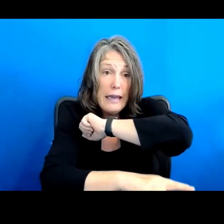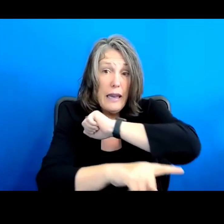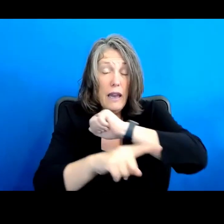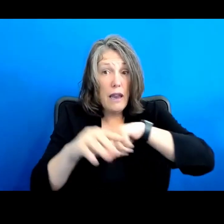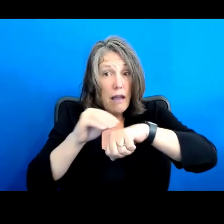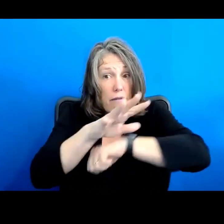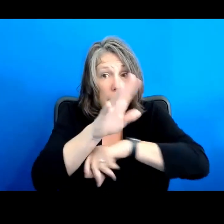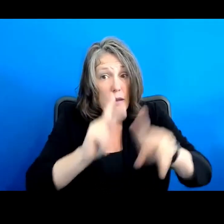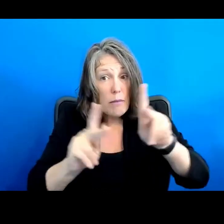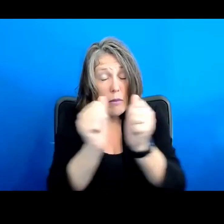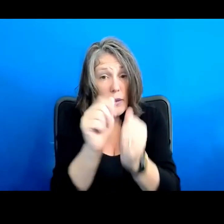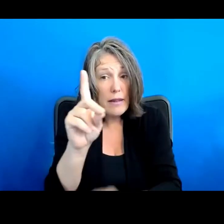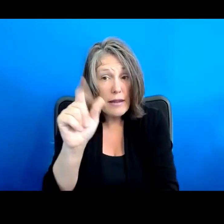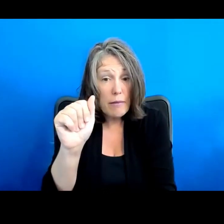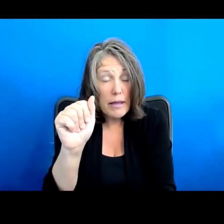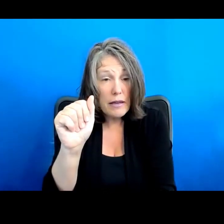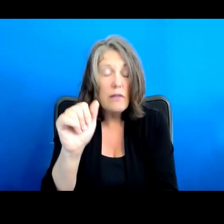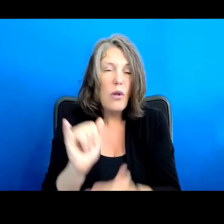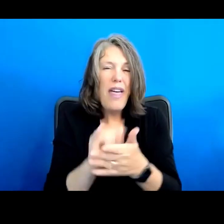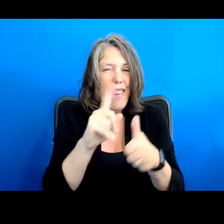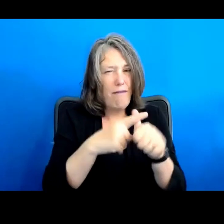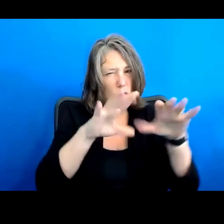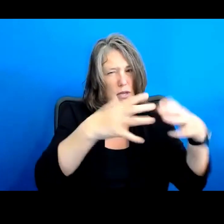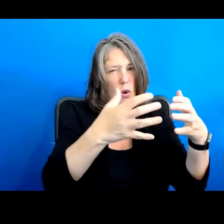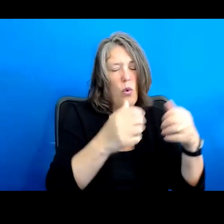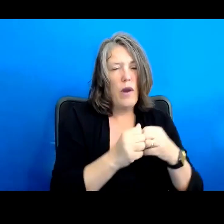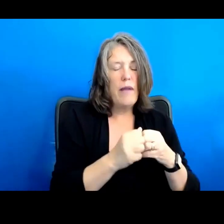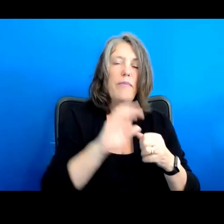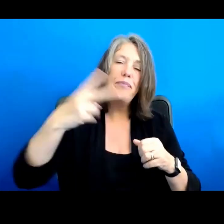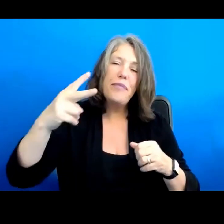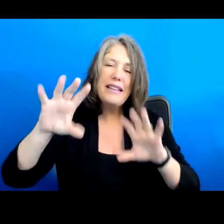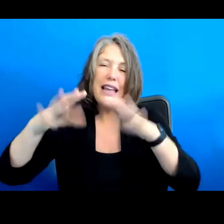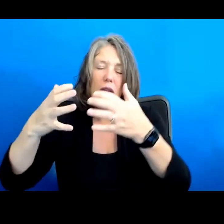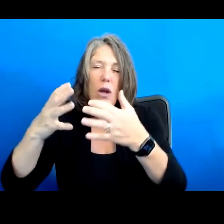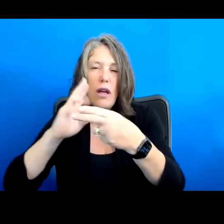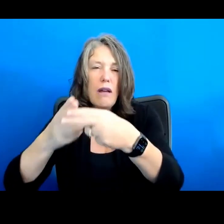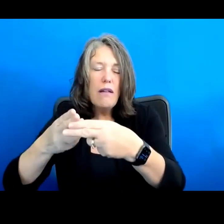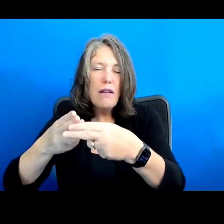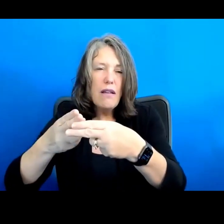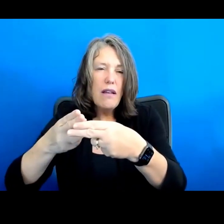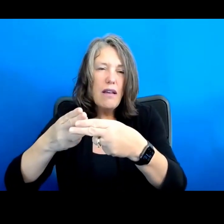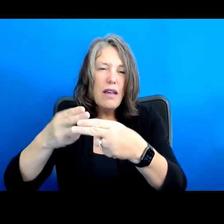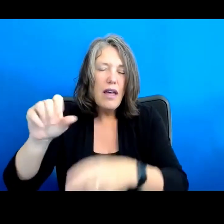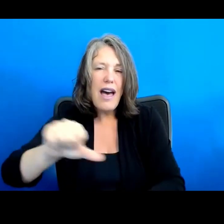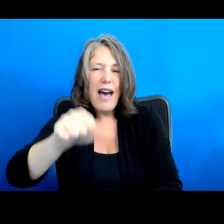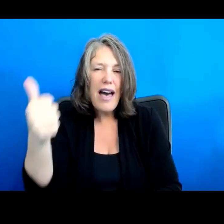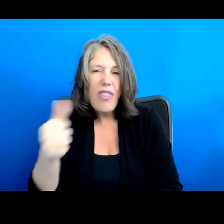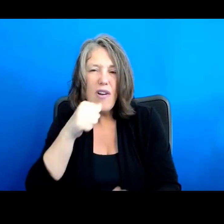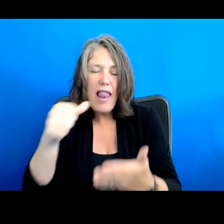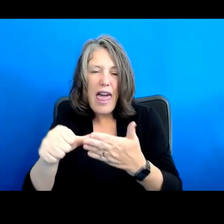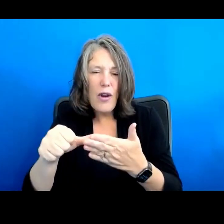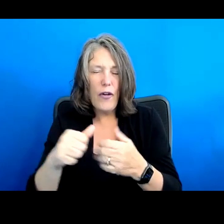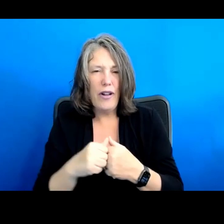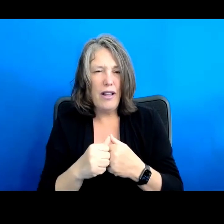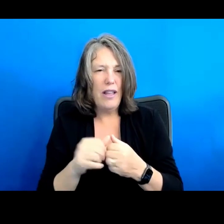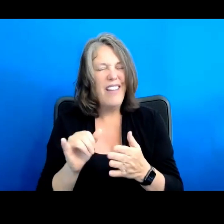with disabilities. So that's the first category. The second is what's called an other letter. Now, this is